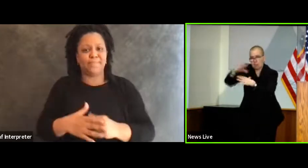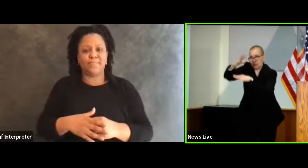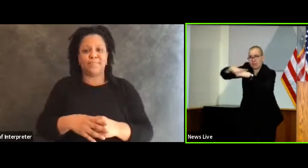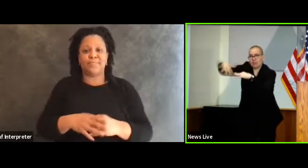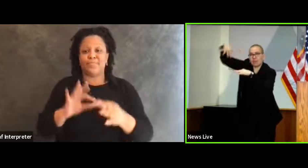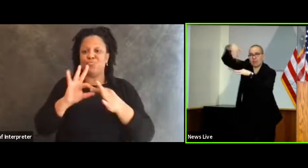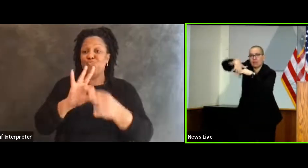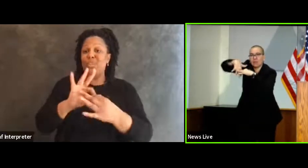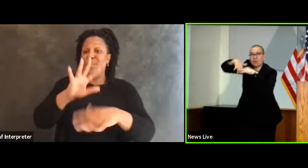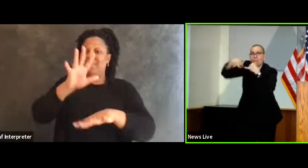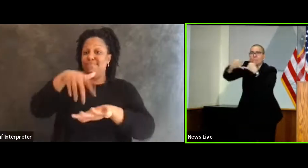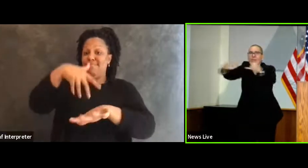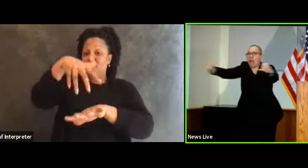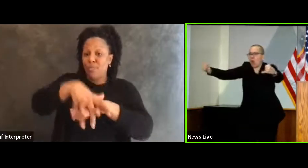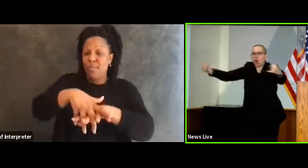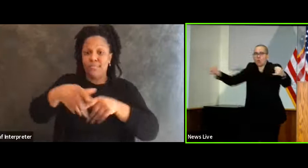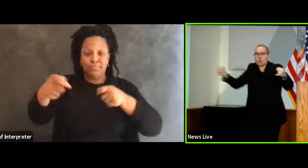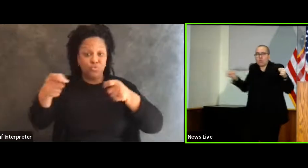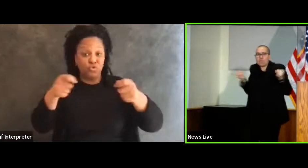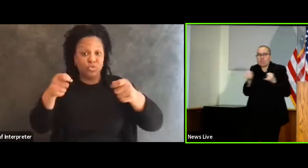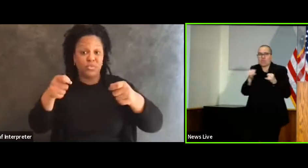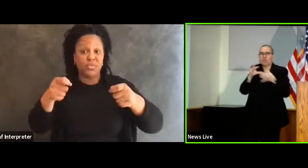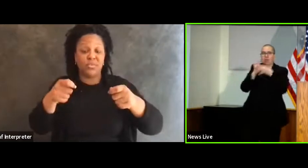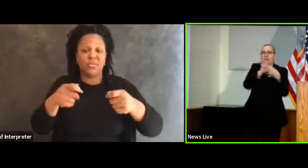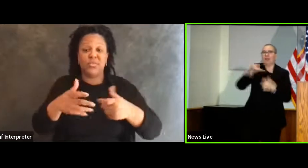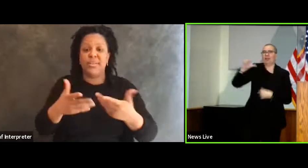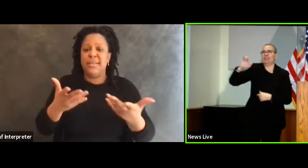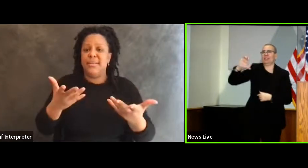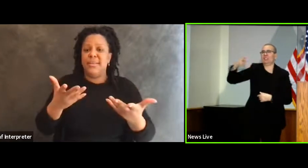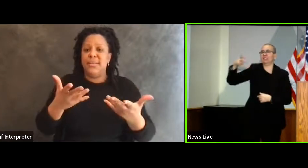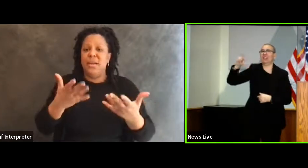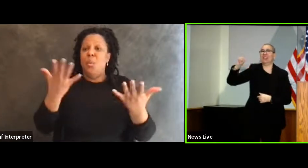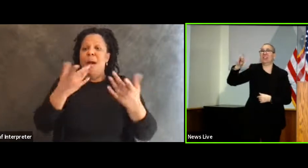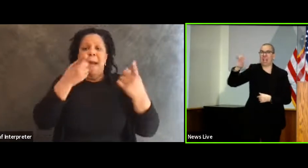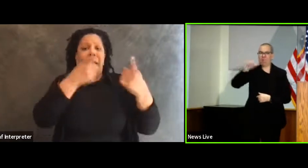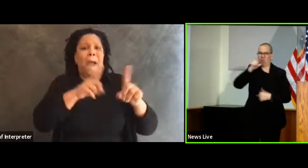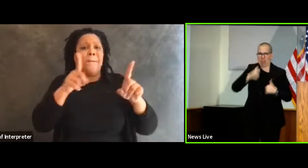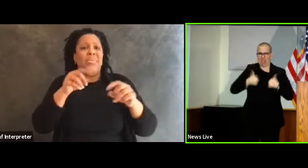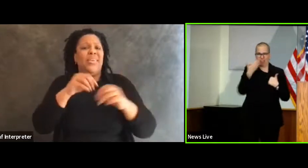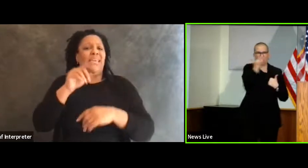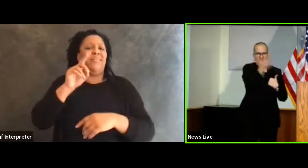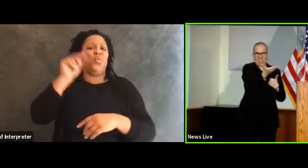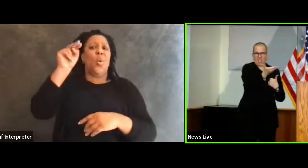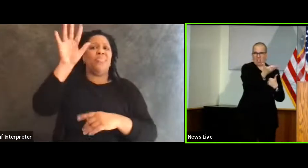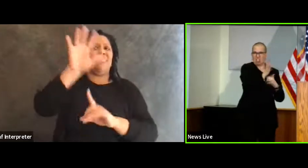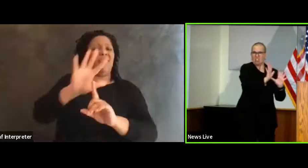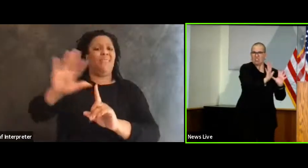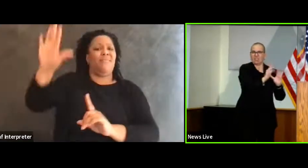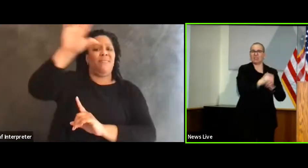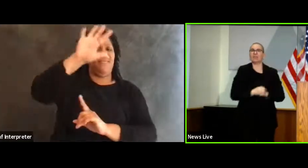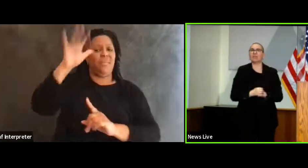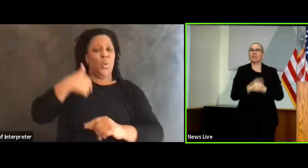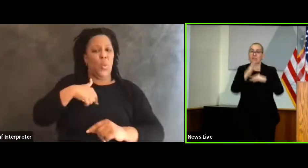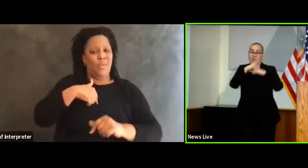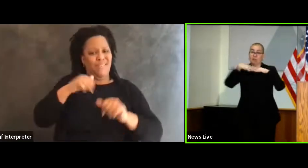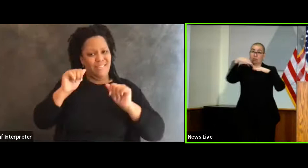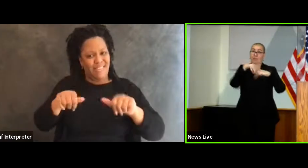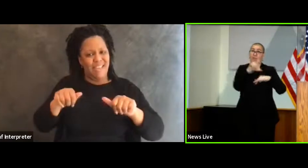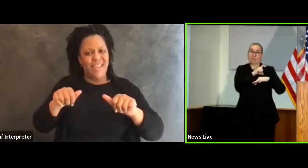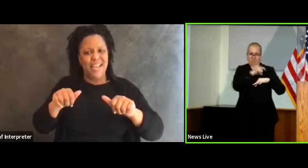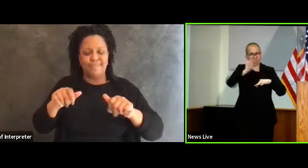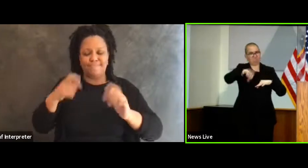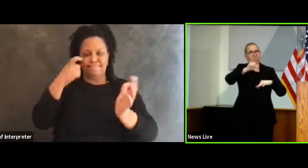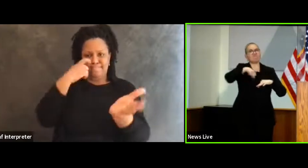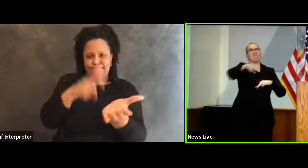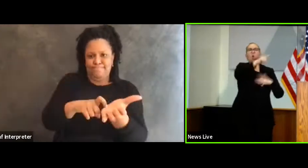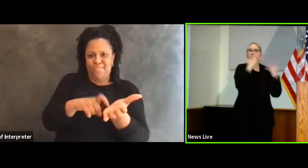Tribal Police Department and the good work that's being done there. So those are things that we can do. And I just want to make sure that those members of rural Minnesota are